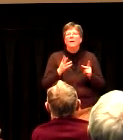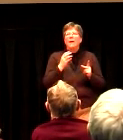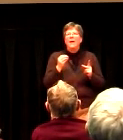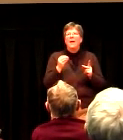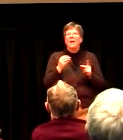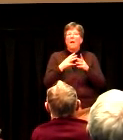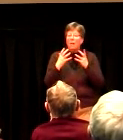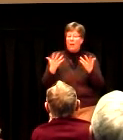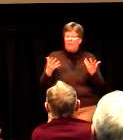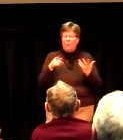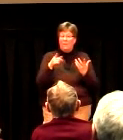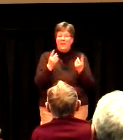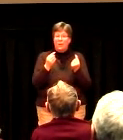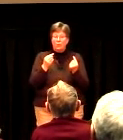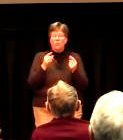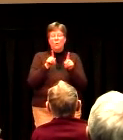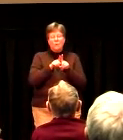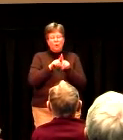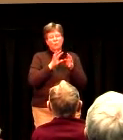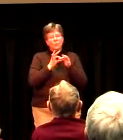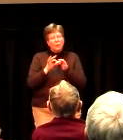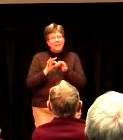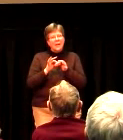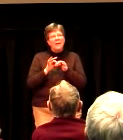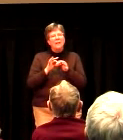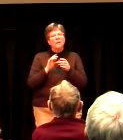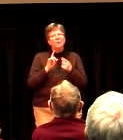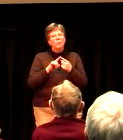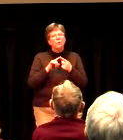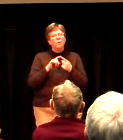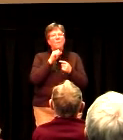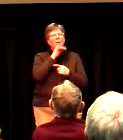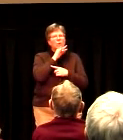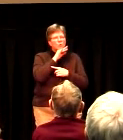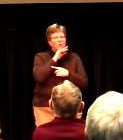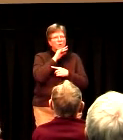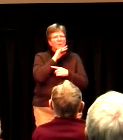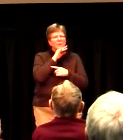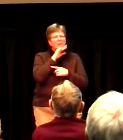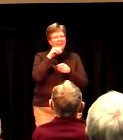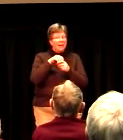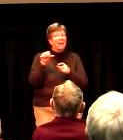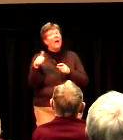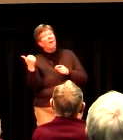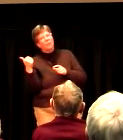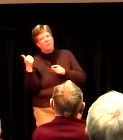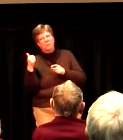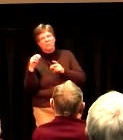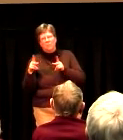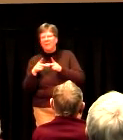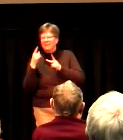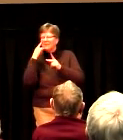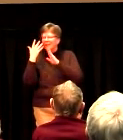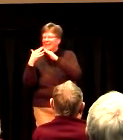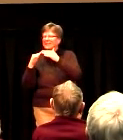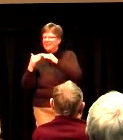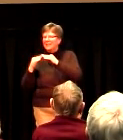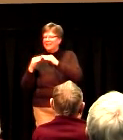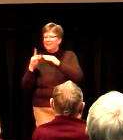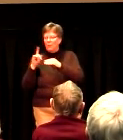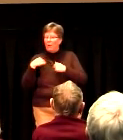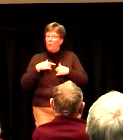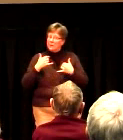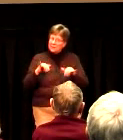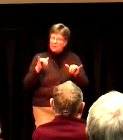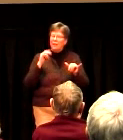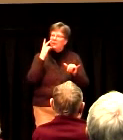And a lot of what they do is also related to pollution in other places, like urban areas, for instance, where we're